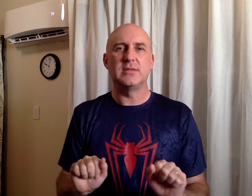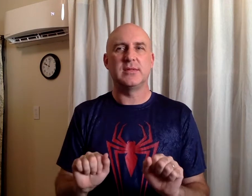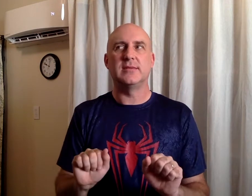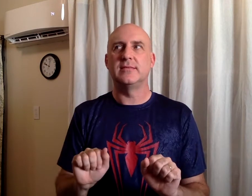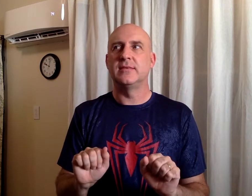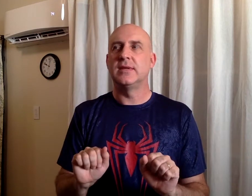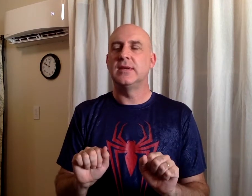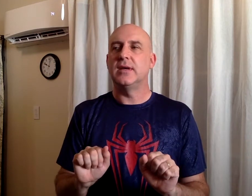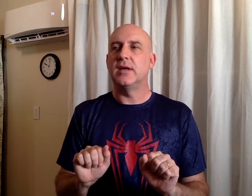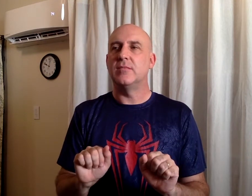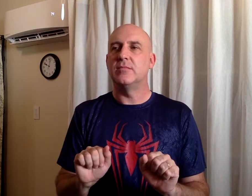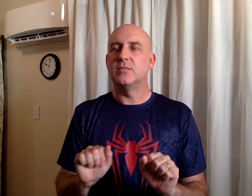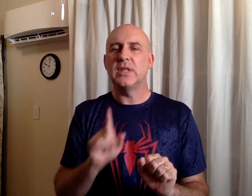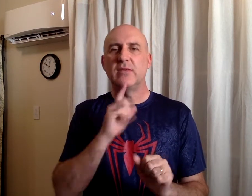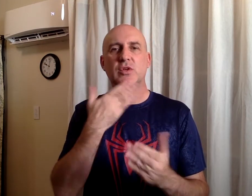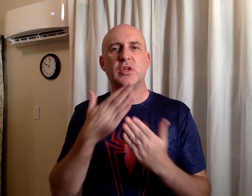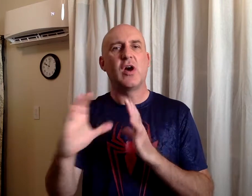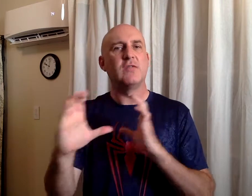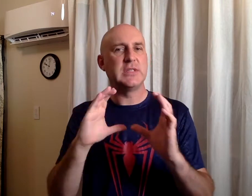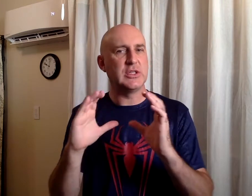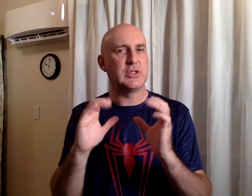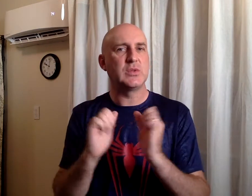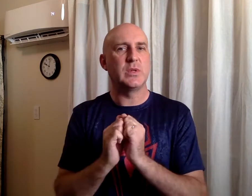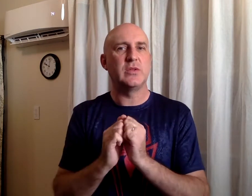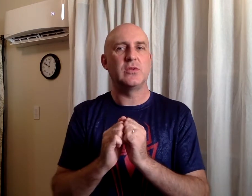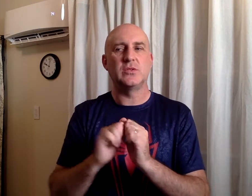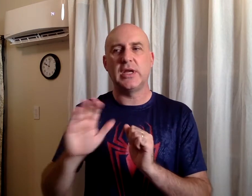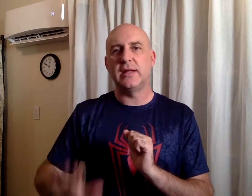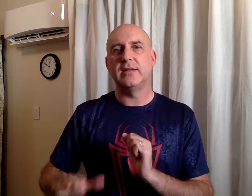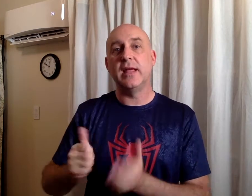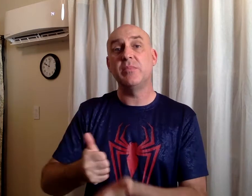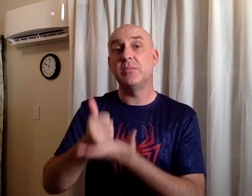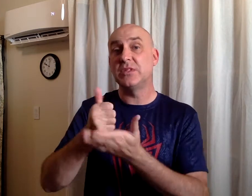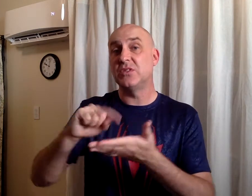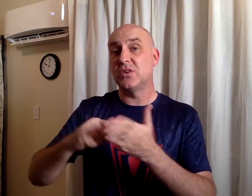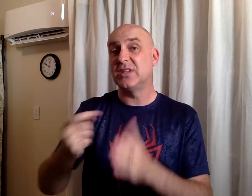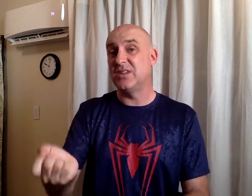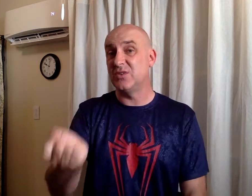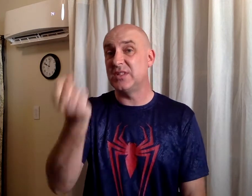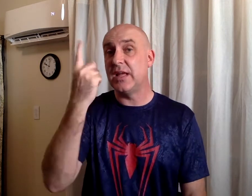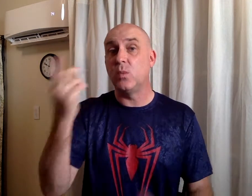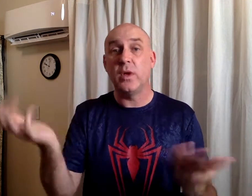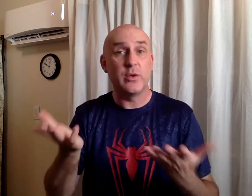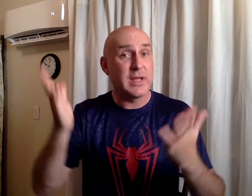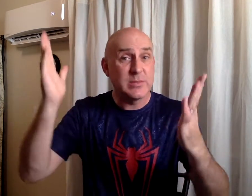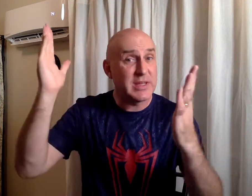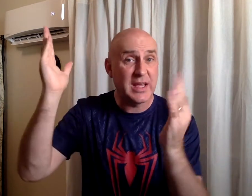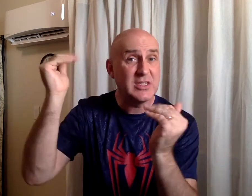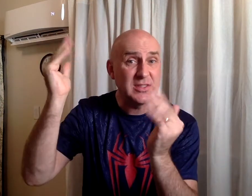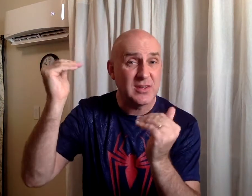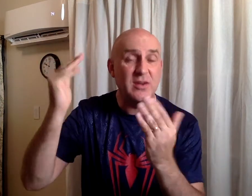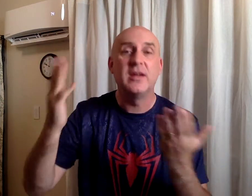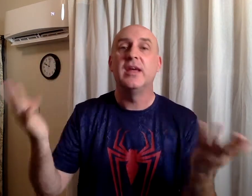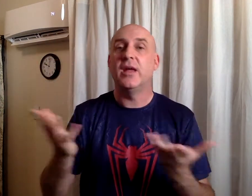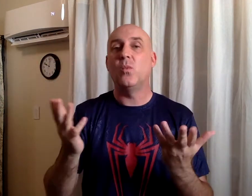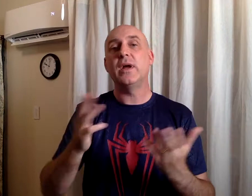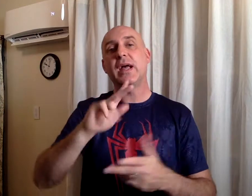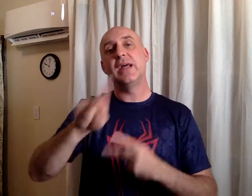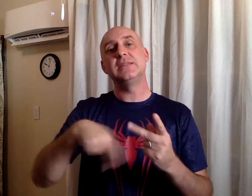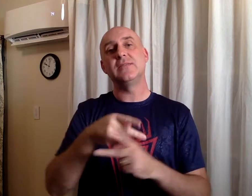to really have good conversations with your child and help them to start to understand what your expectations are and what kinds of